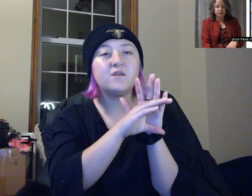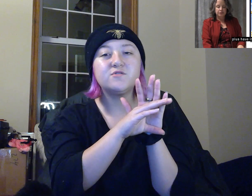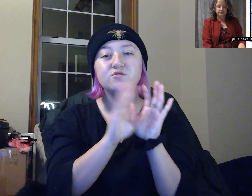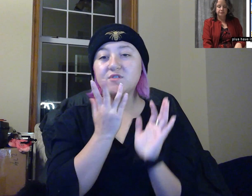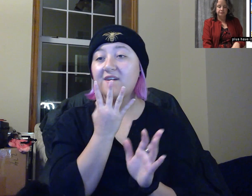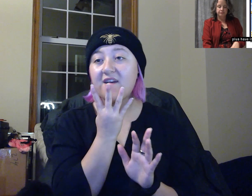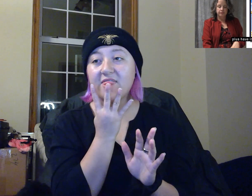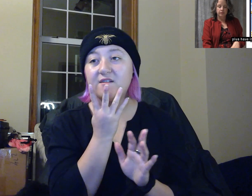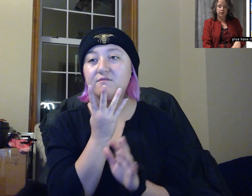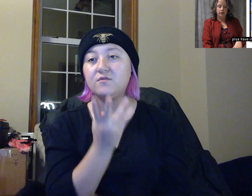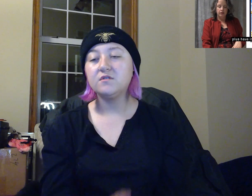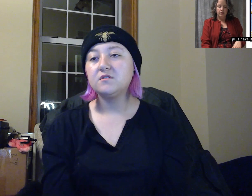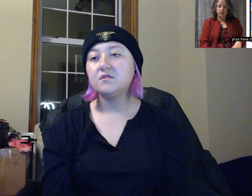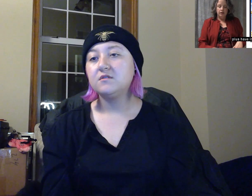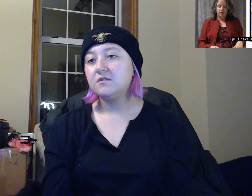to you.